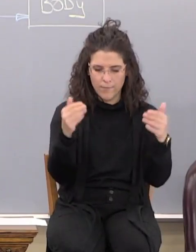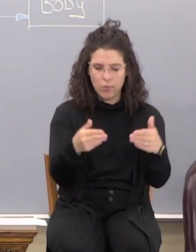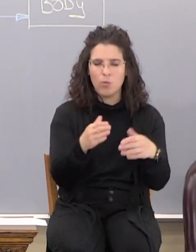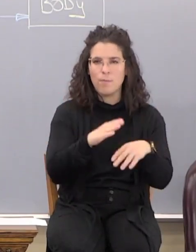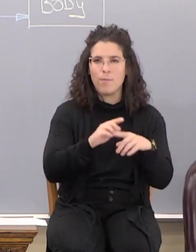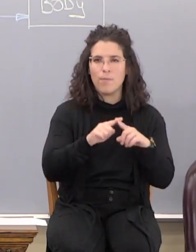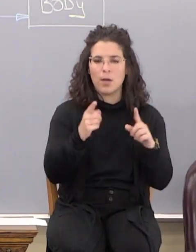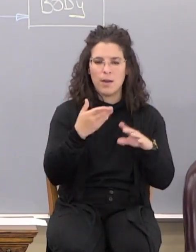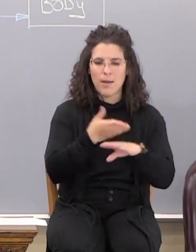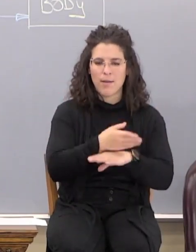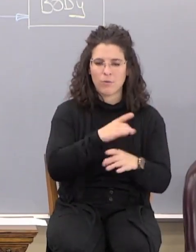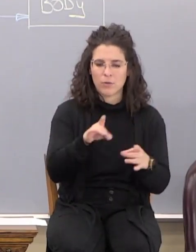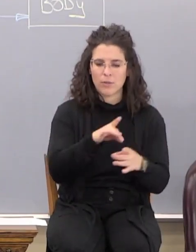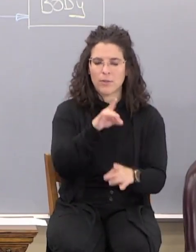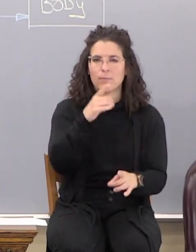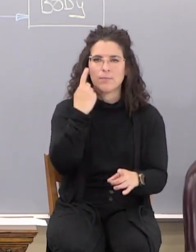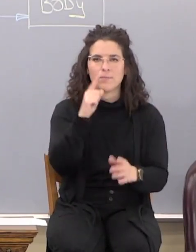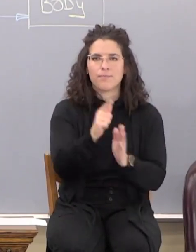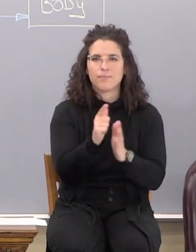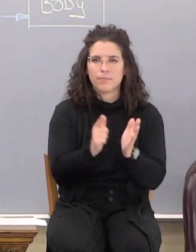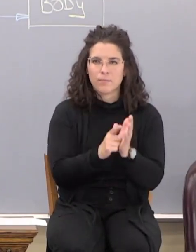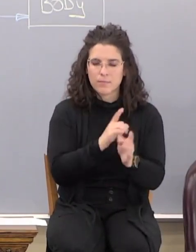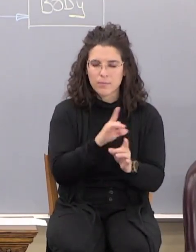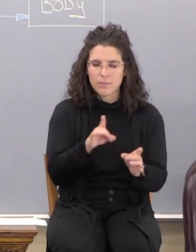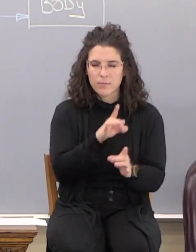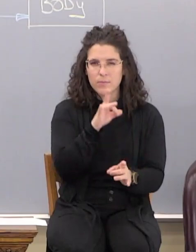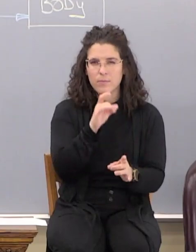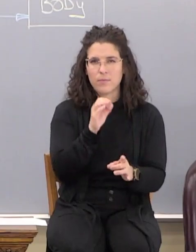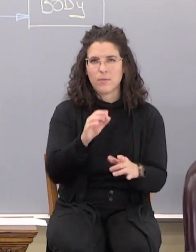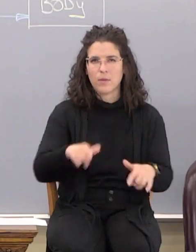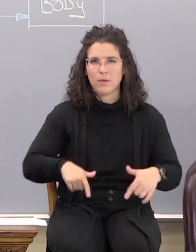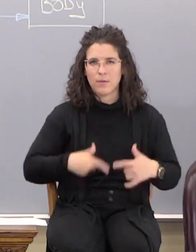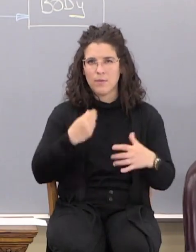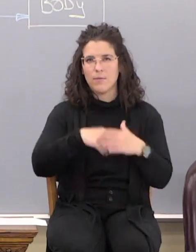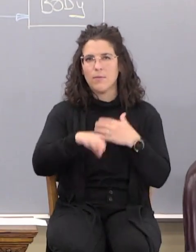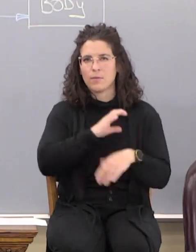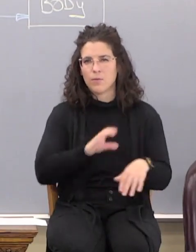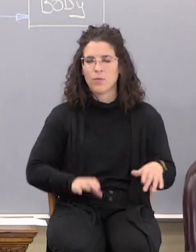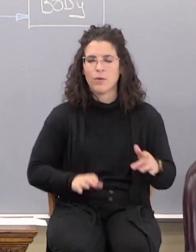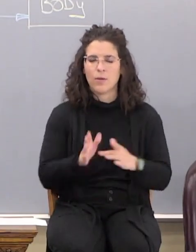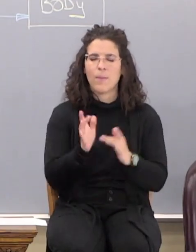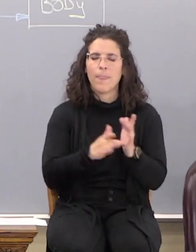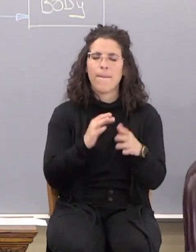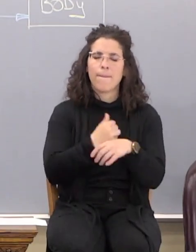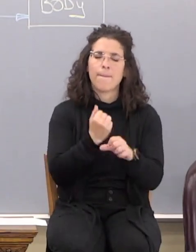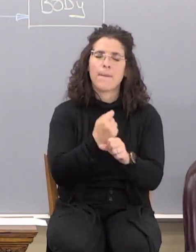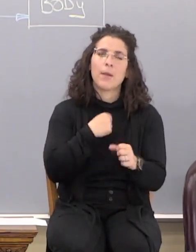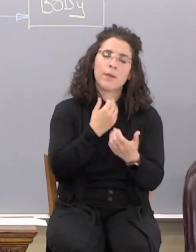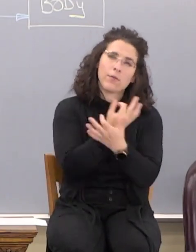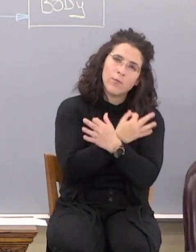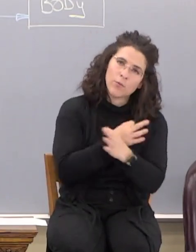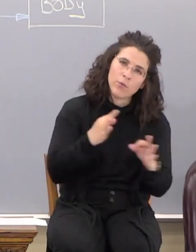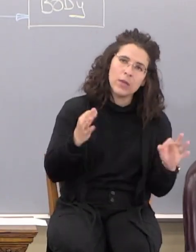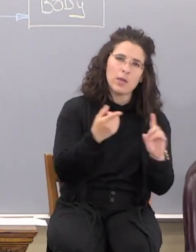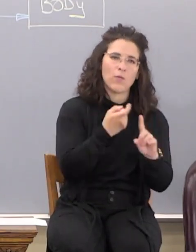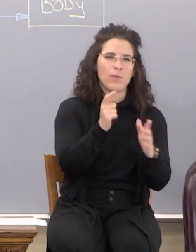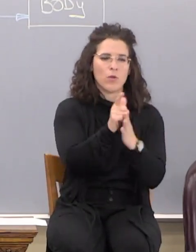Spirit. For the law of the Spirit of life in Christ Jesus has made me free from the law of sin and